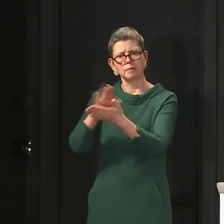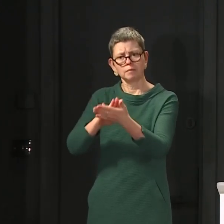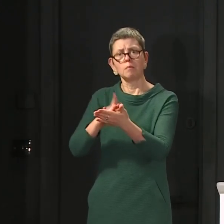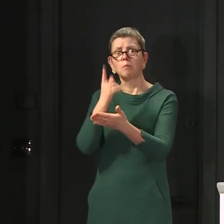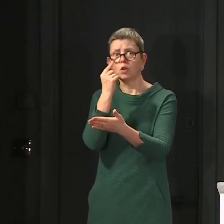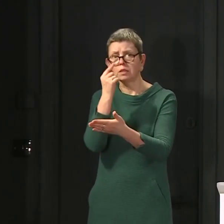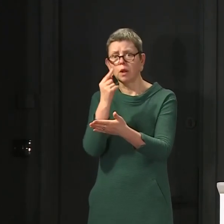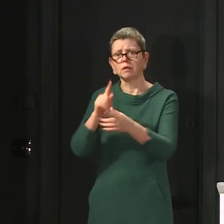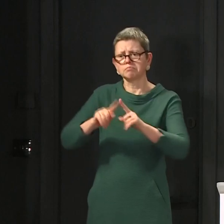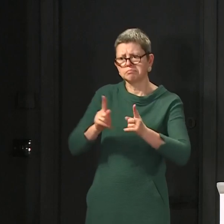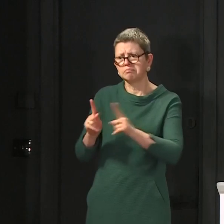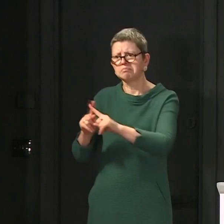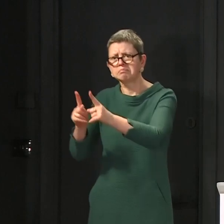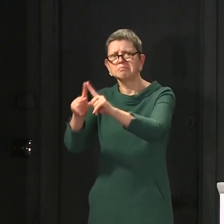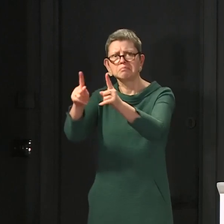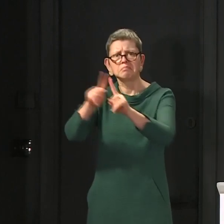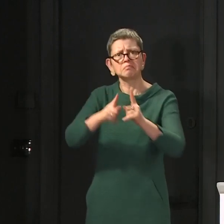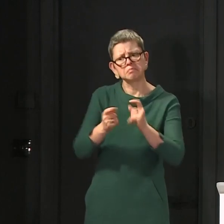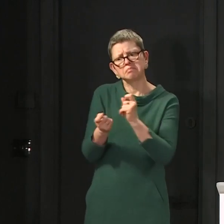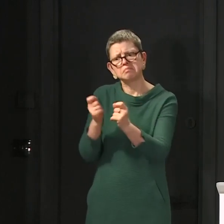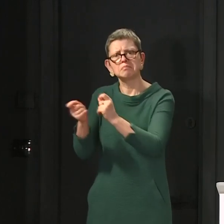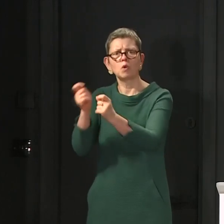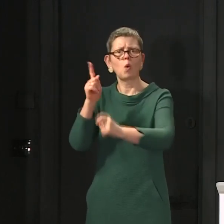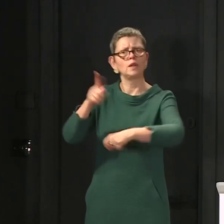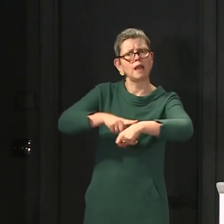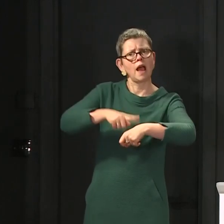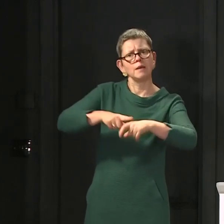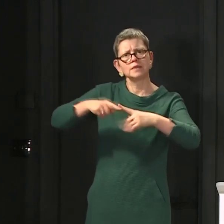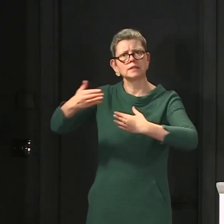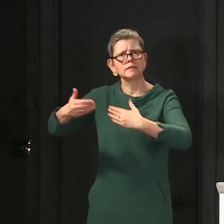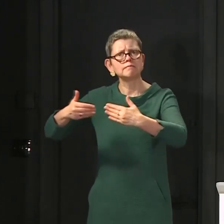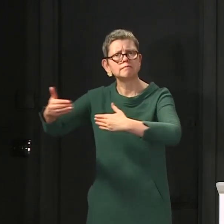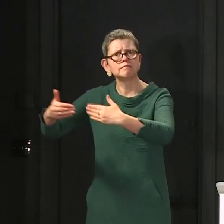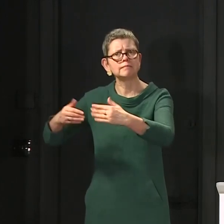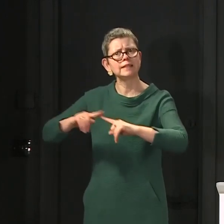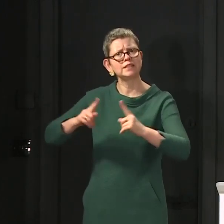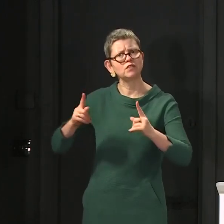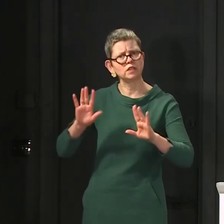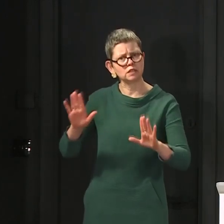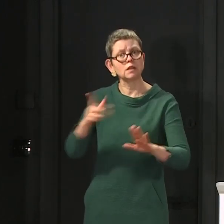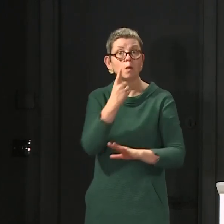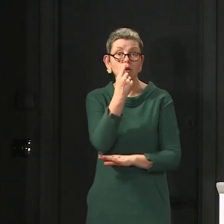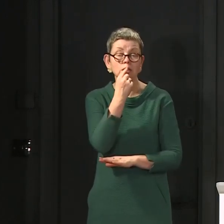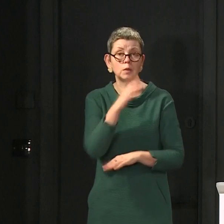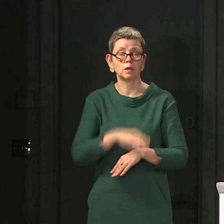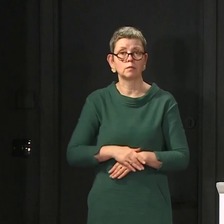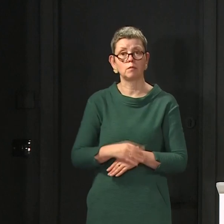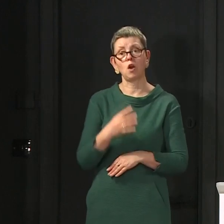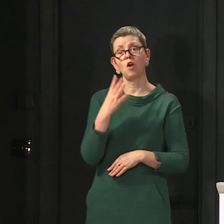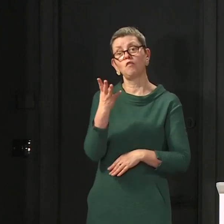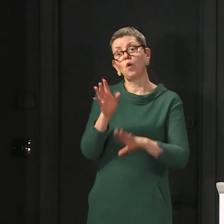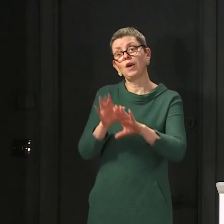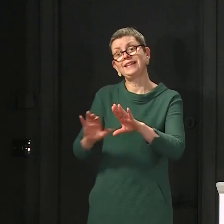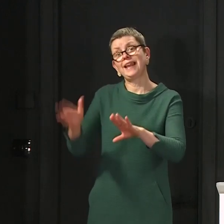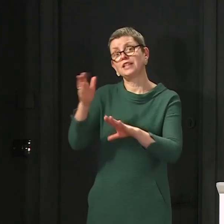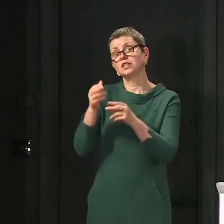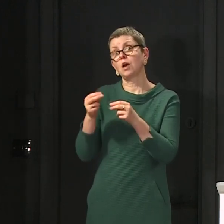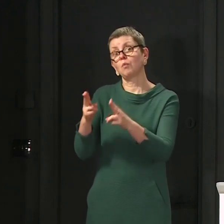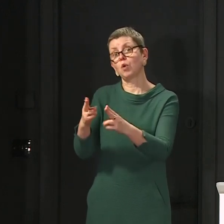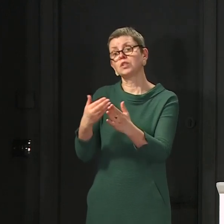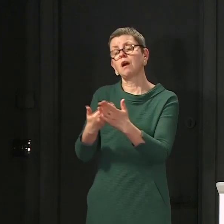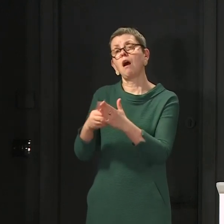sometimes do things slightly differently or on a slightly different timescale. What does make a four nations approach more difficult to